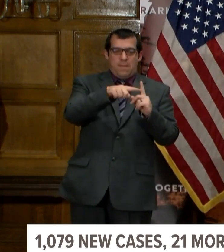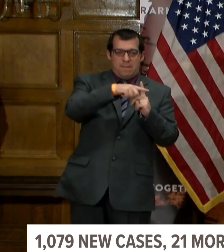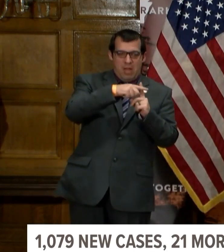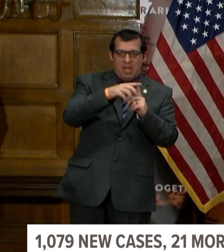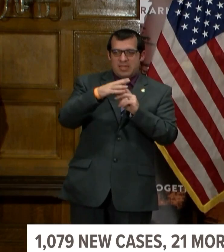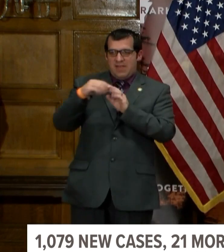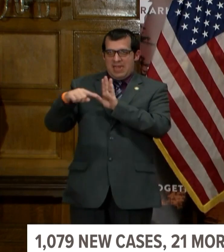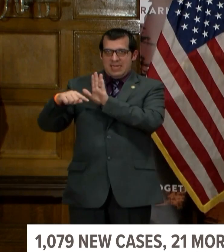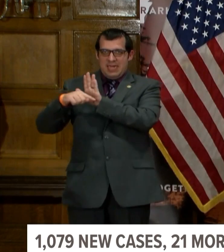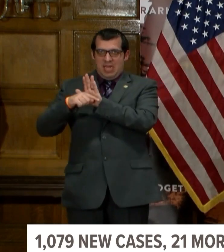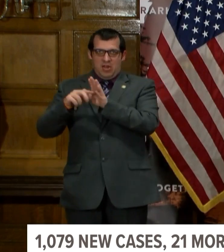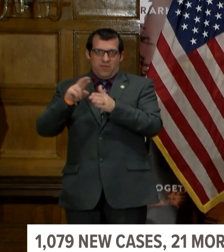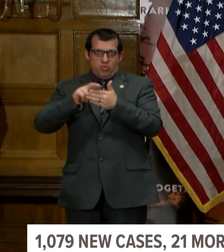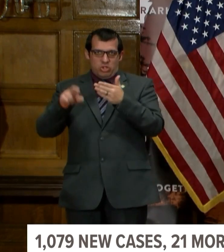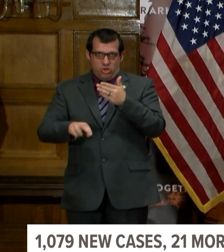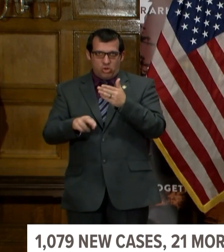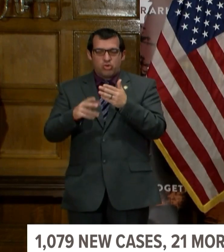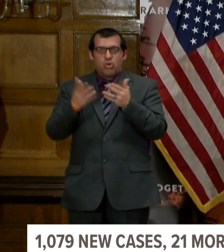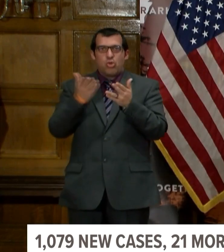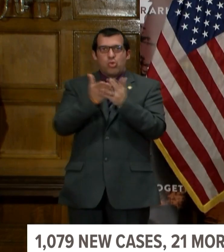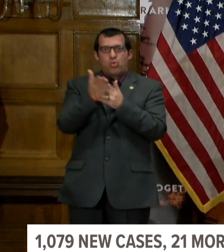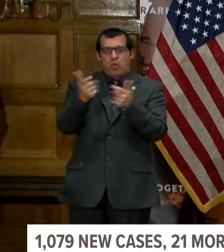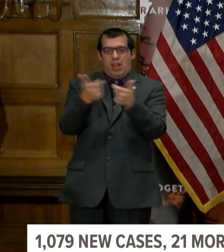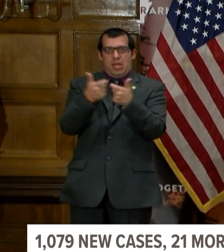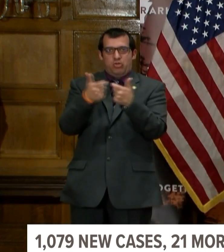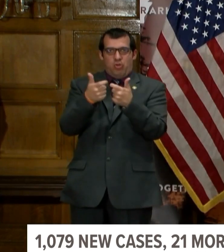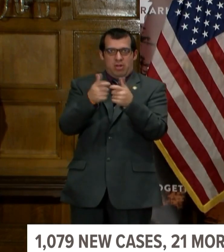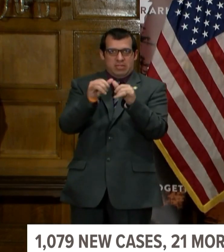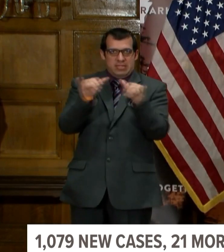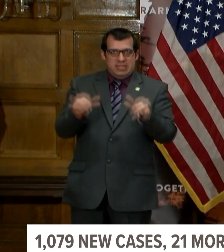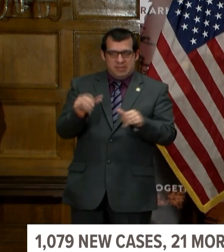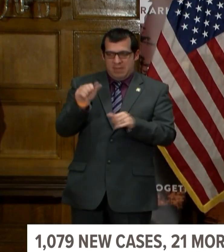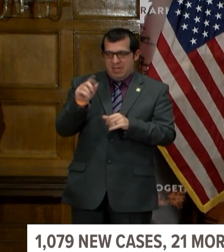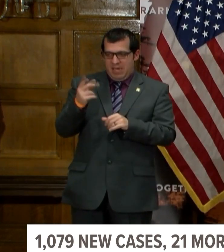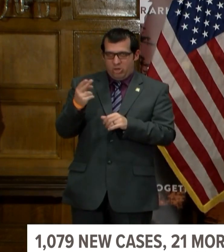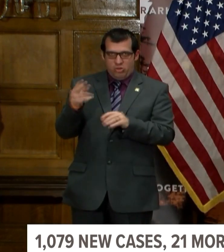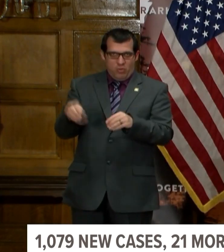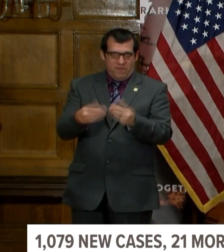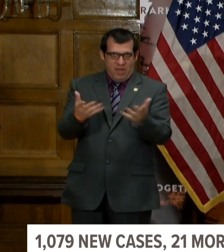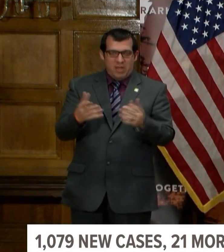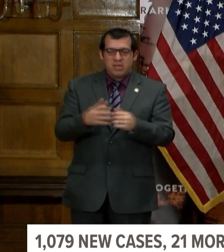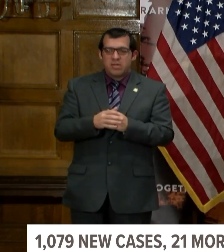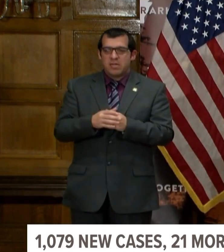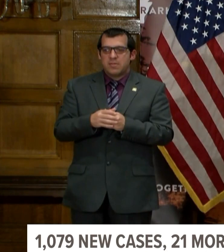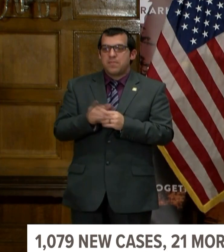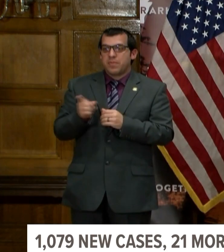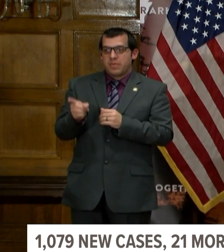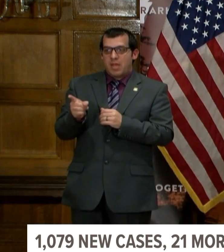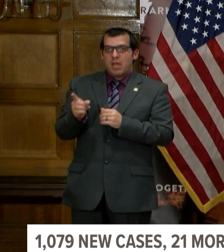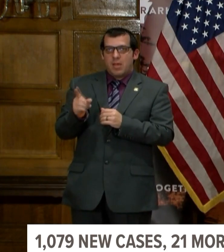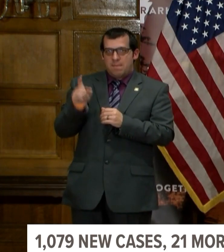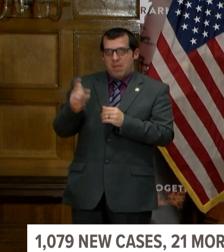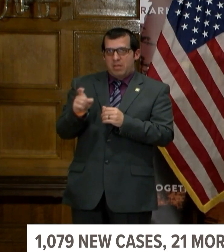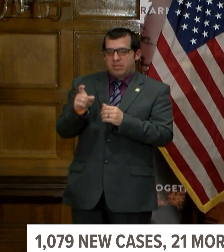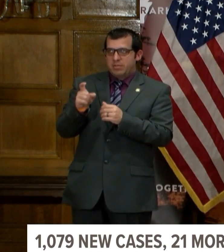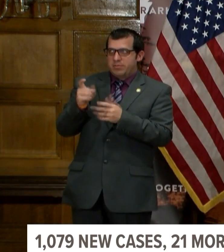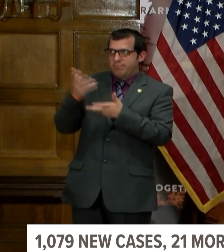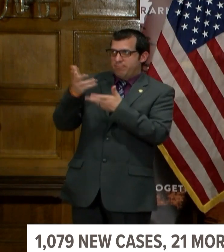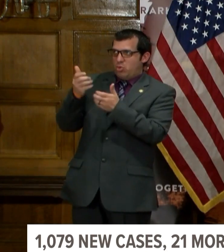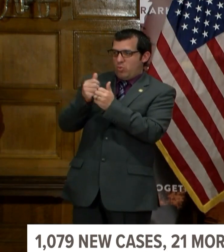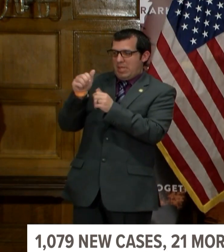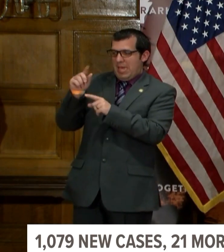the electronic system that ADH has provided. We'll be tasked with working directly with ADH to